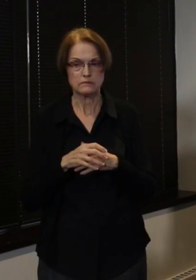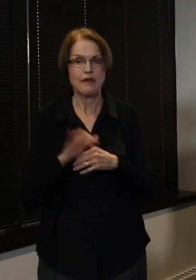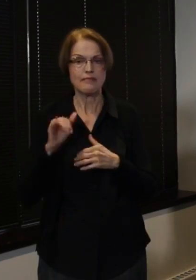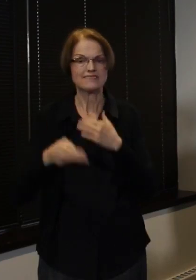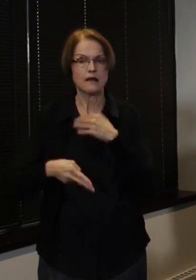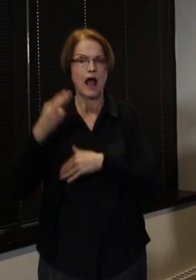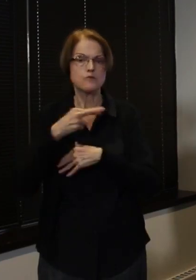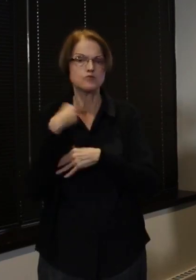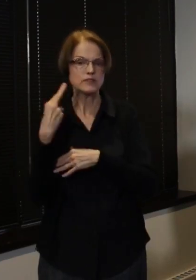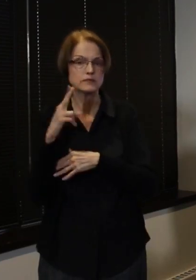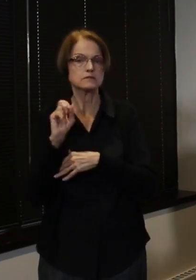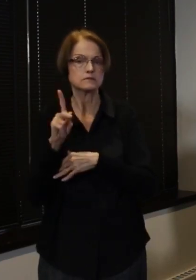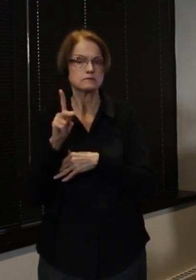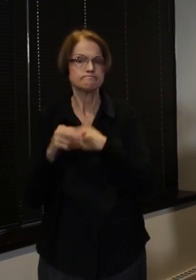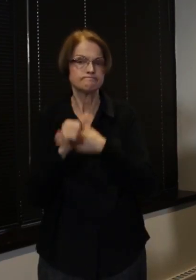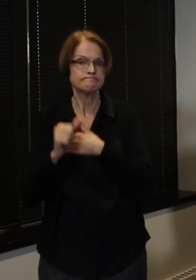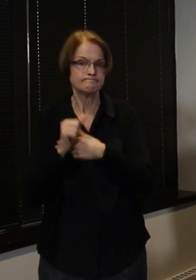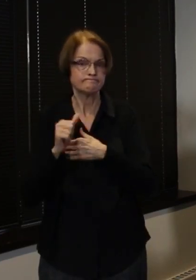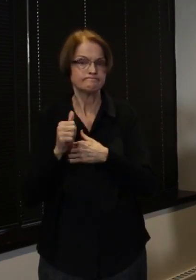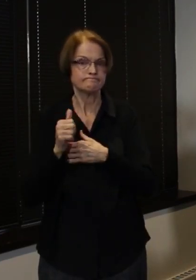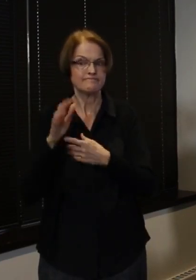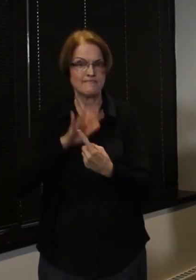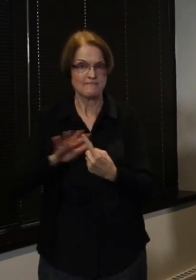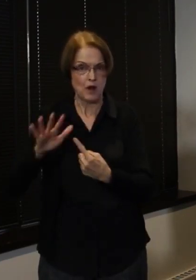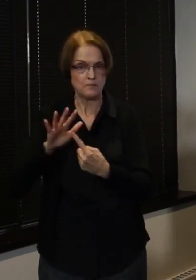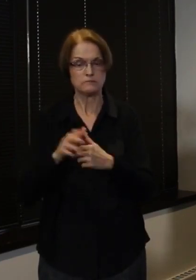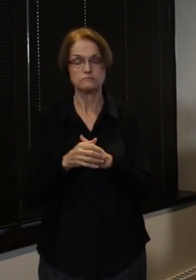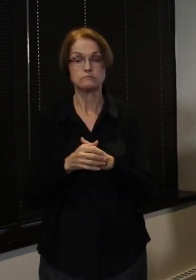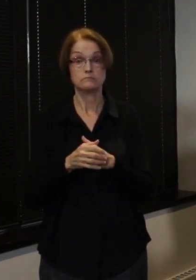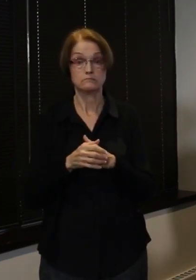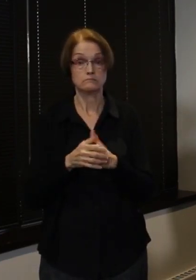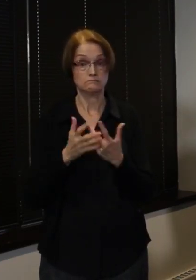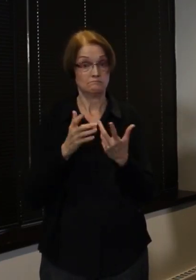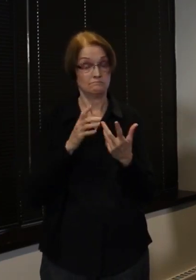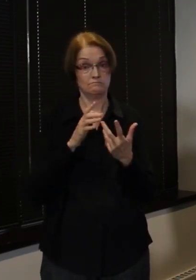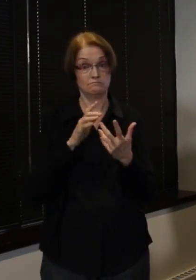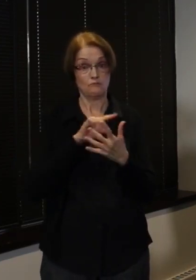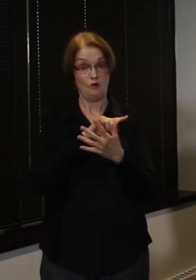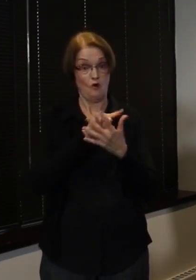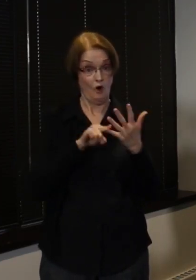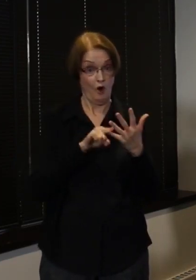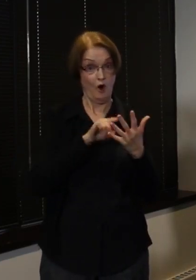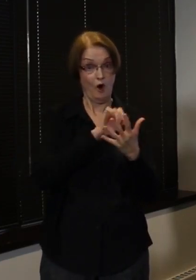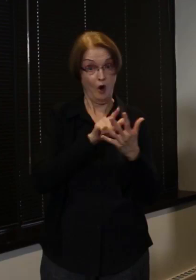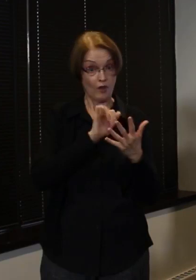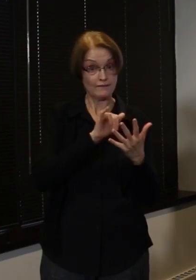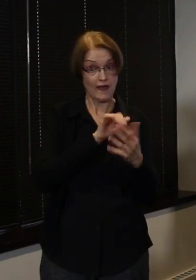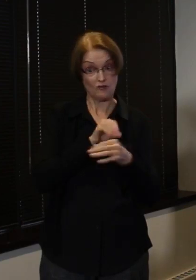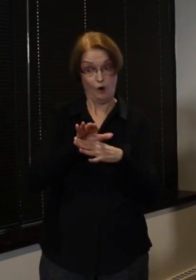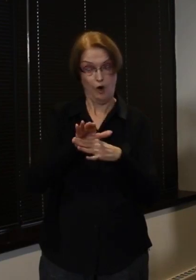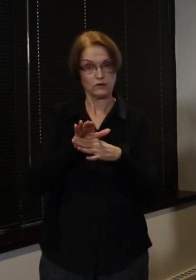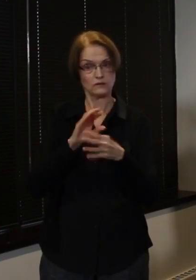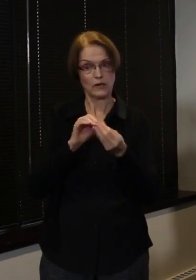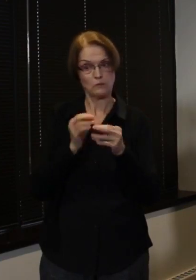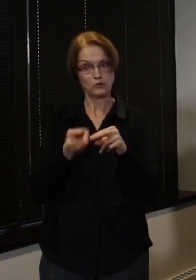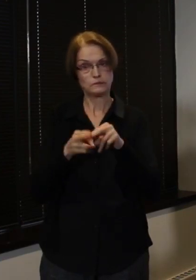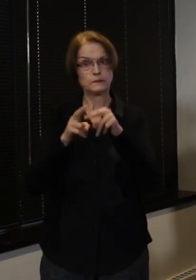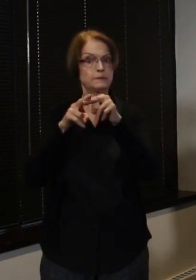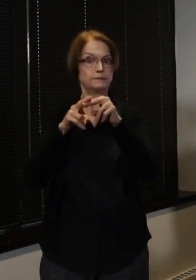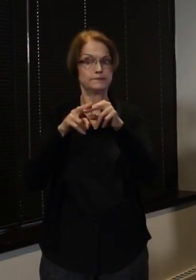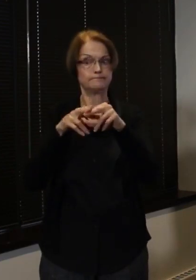high-risk environment. So whether you could say all of that is contributed to